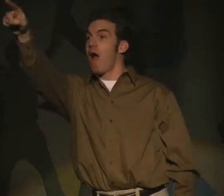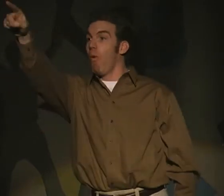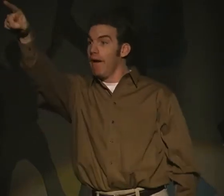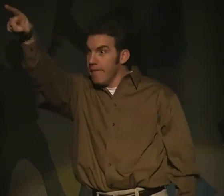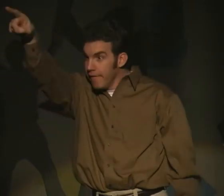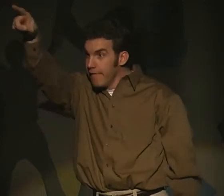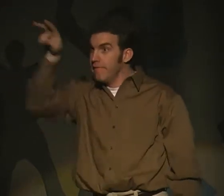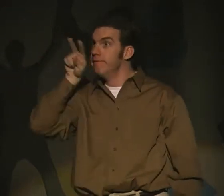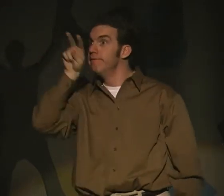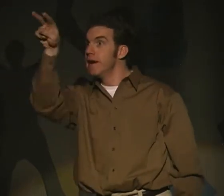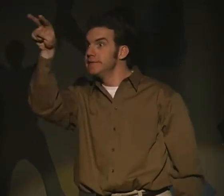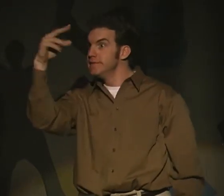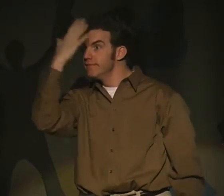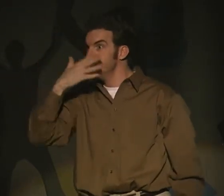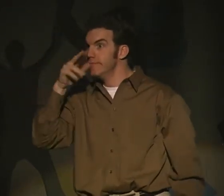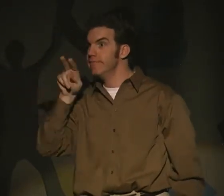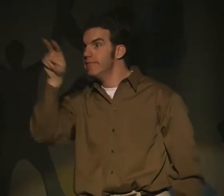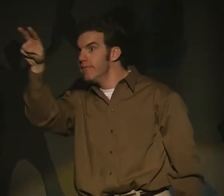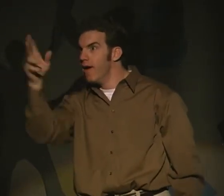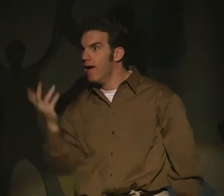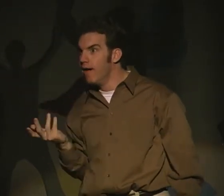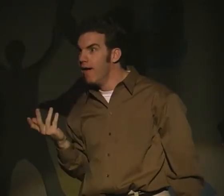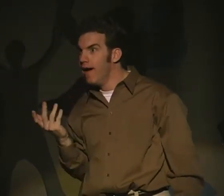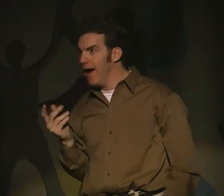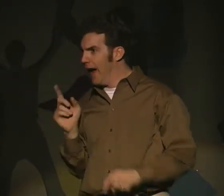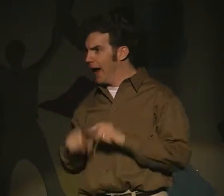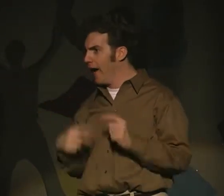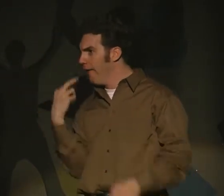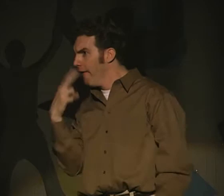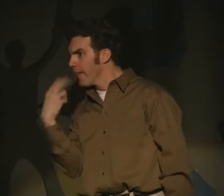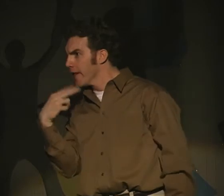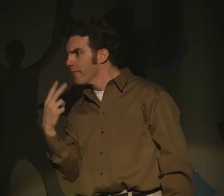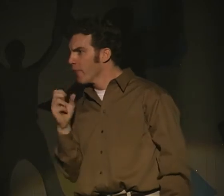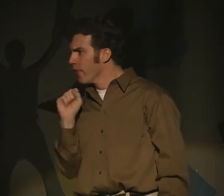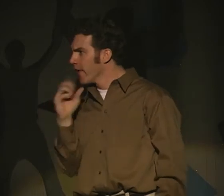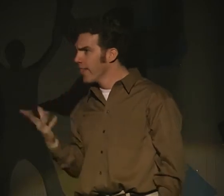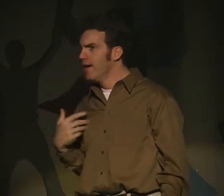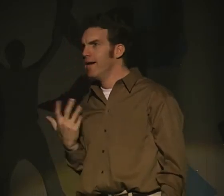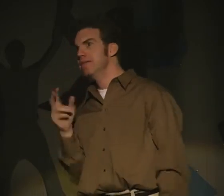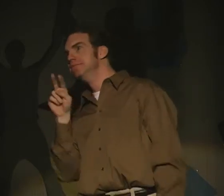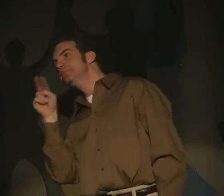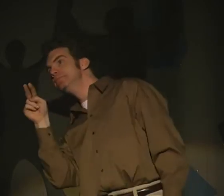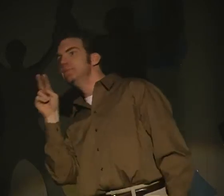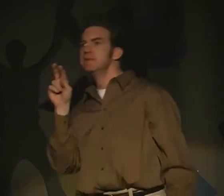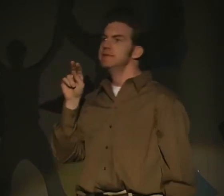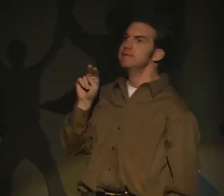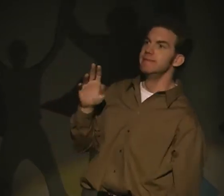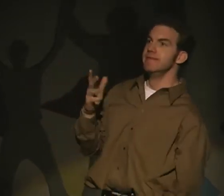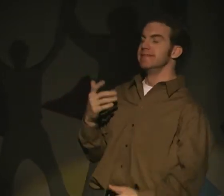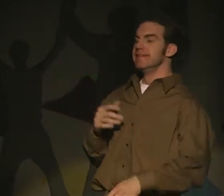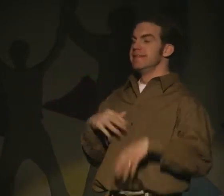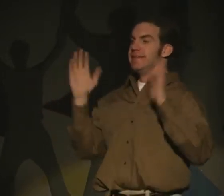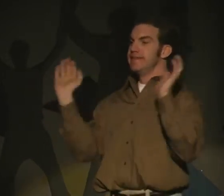priest was looking out towards the audience and speaking to them, and I was sitting behind him, and because of